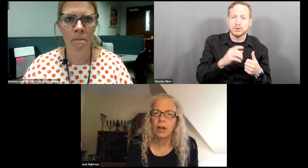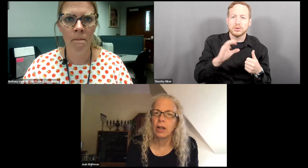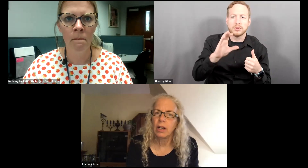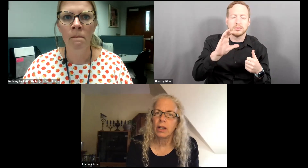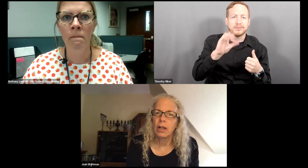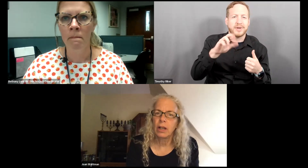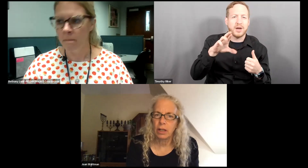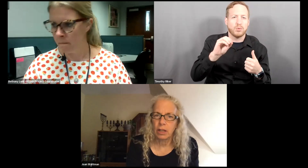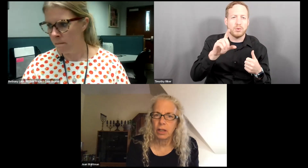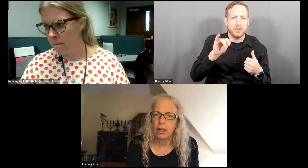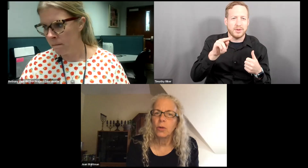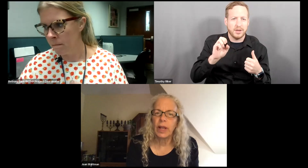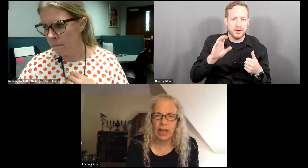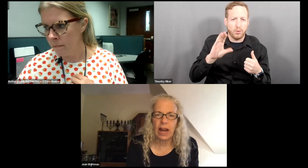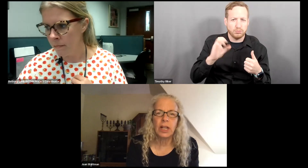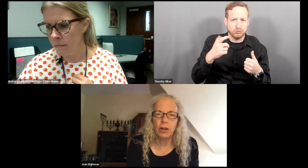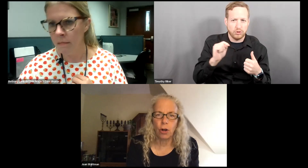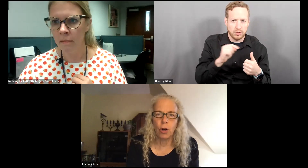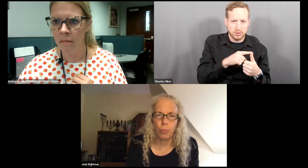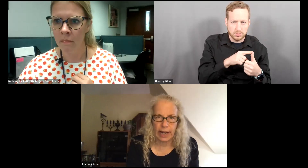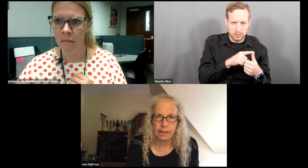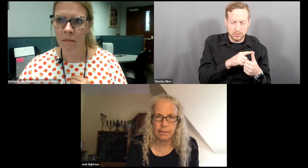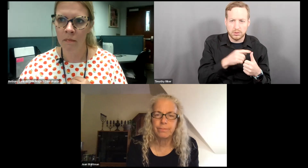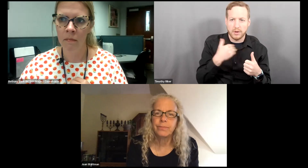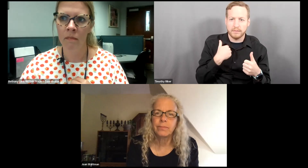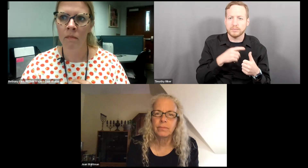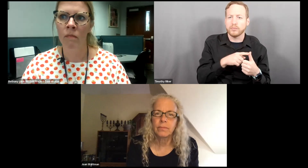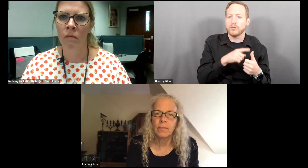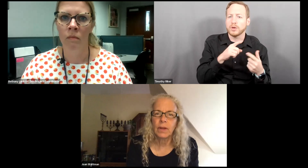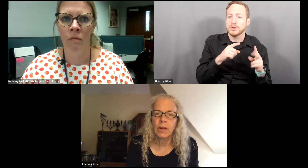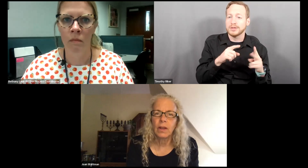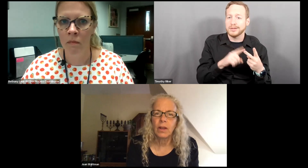here. We have Carolyn Obrecht.